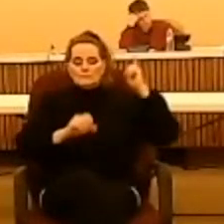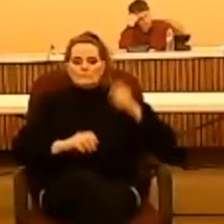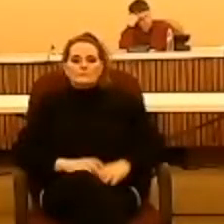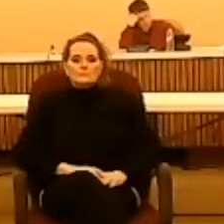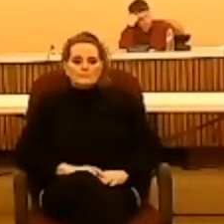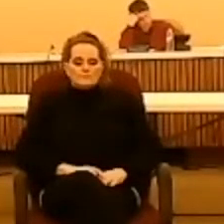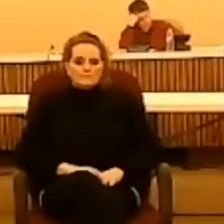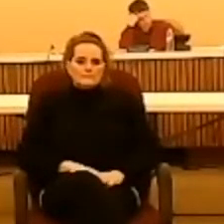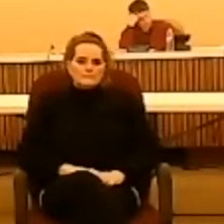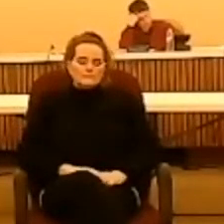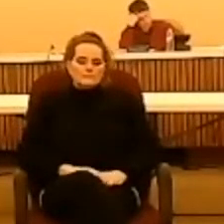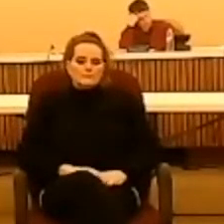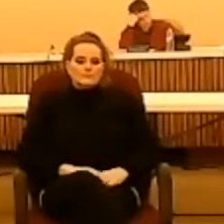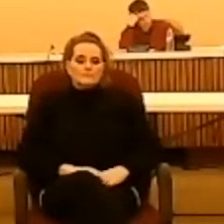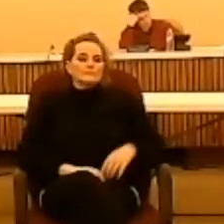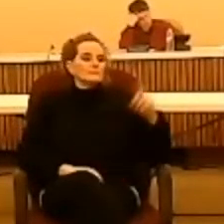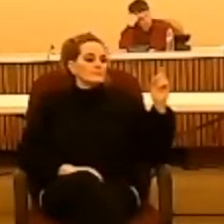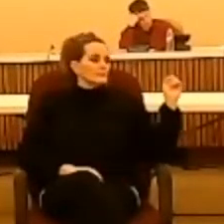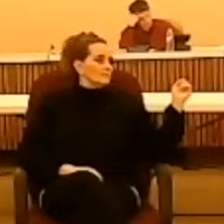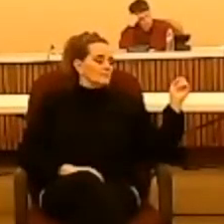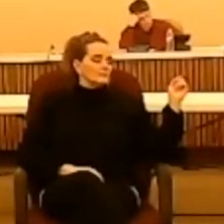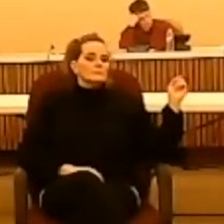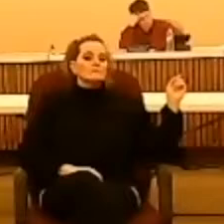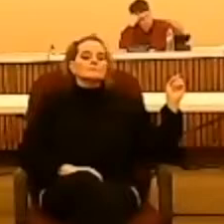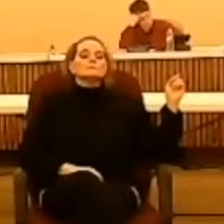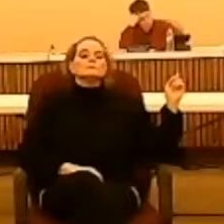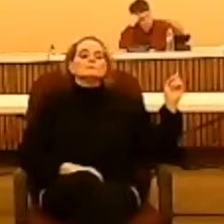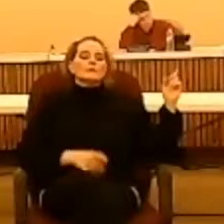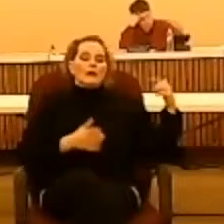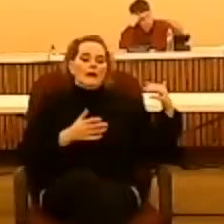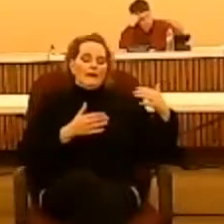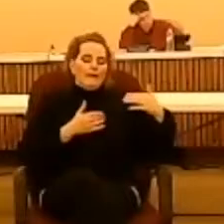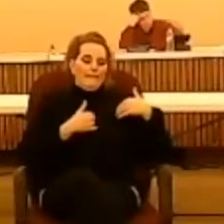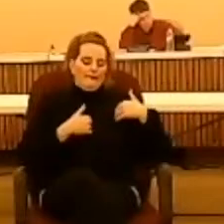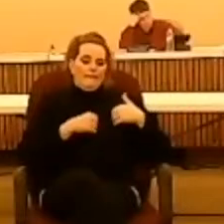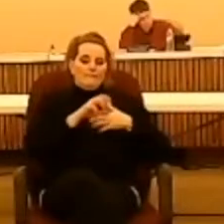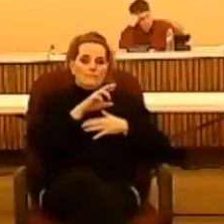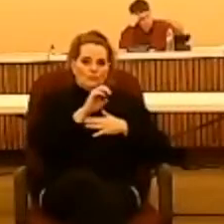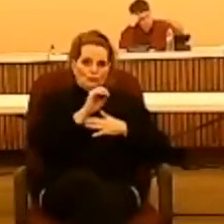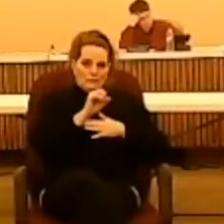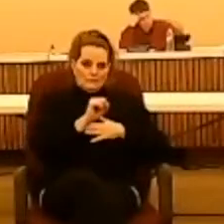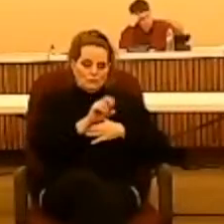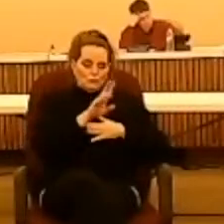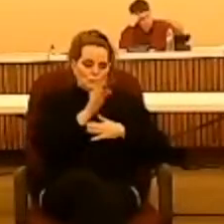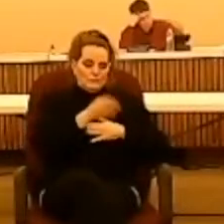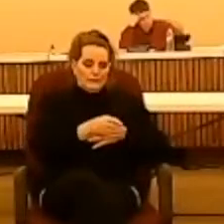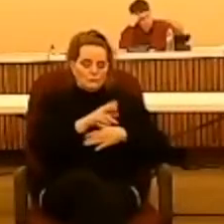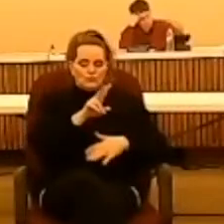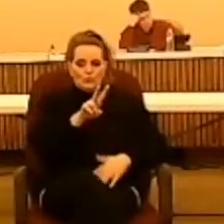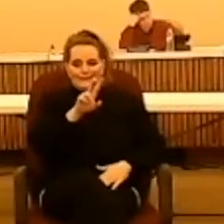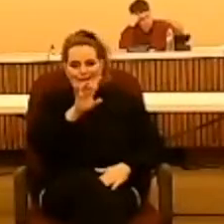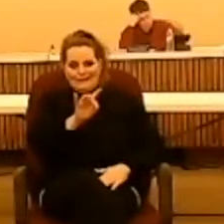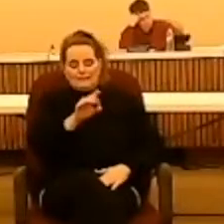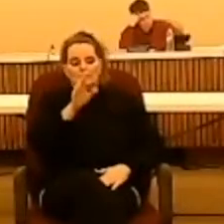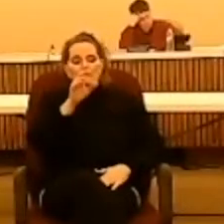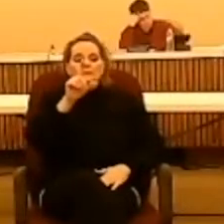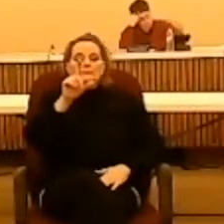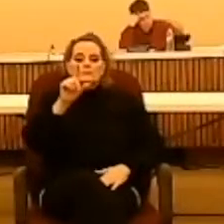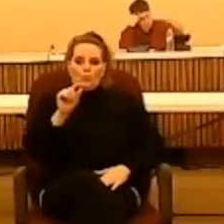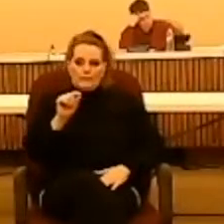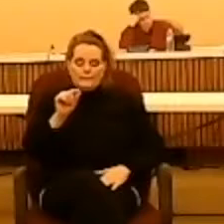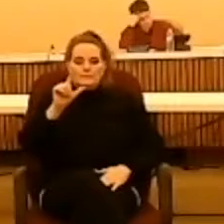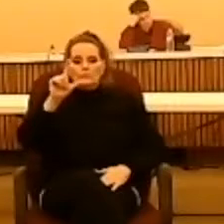Aye. Mr. Supervisor and fellow board members, I have Resolution 2-28,